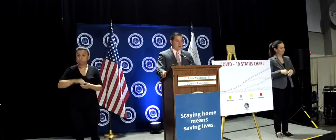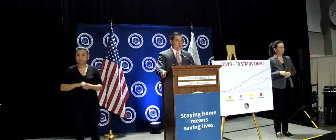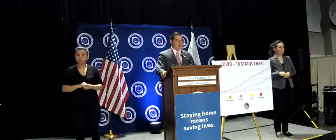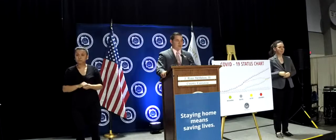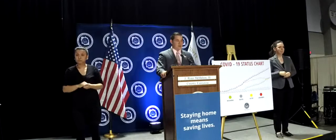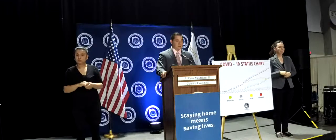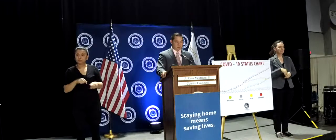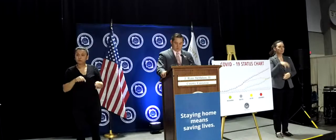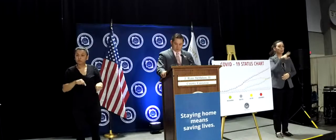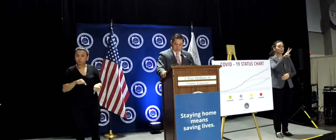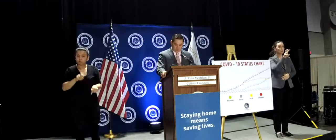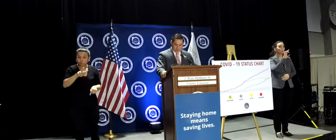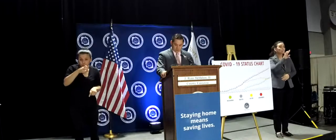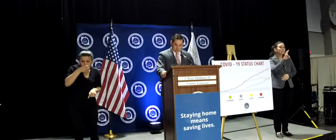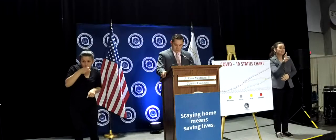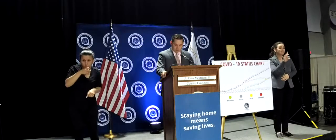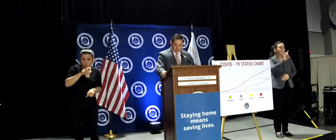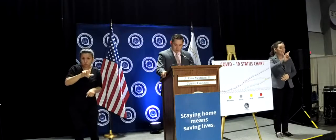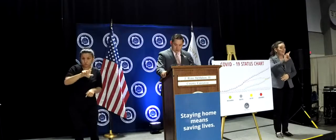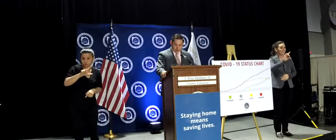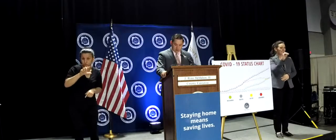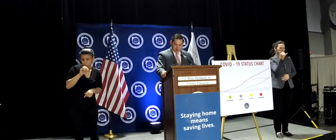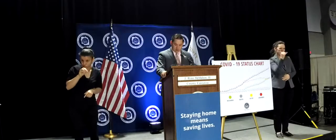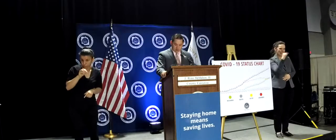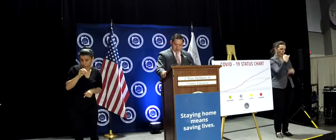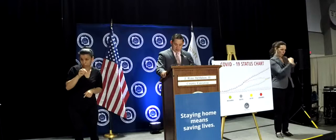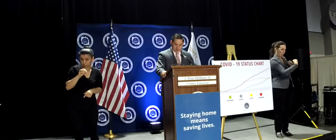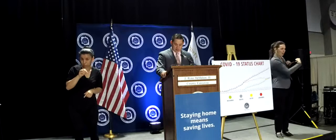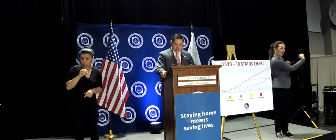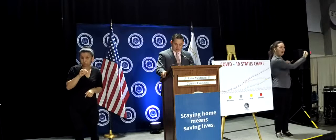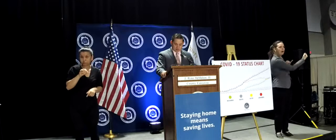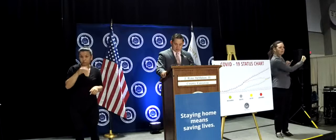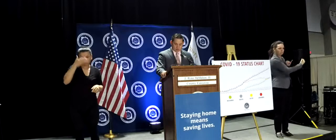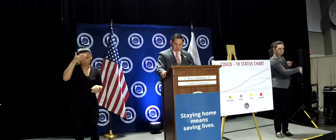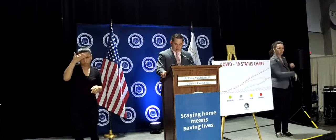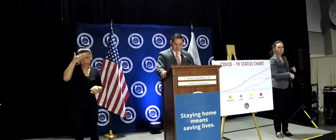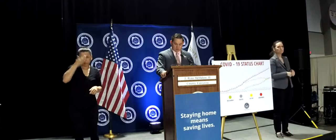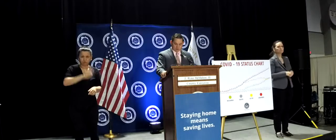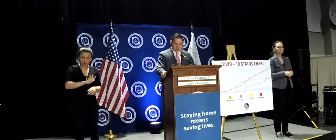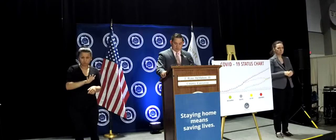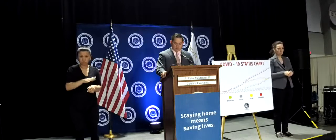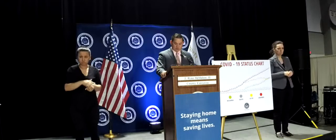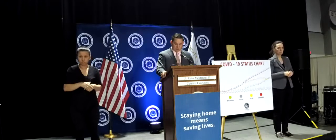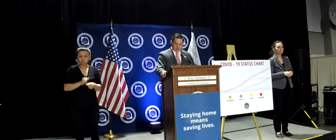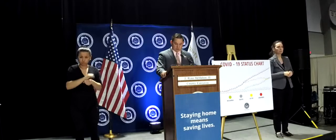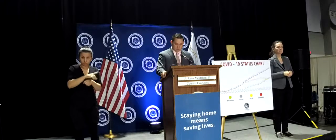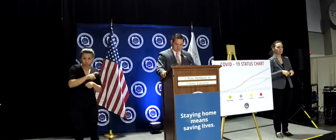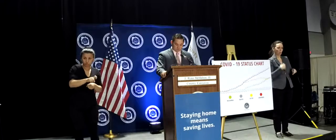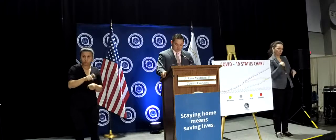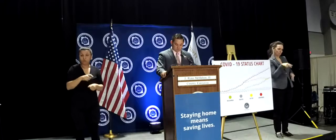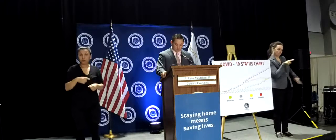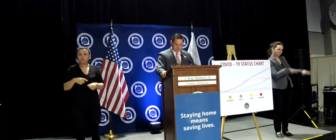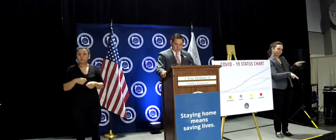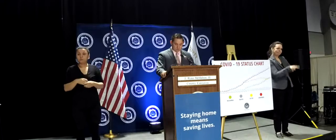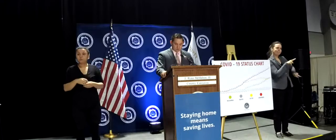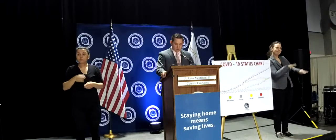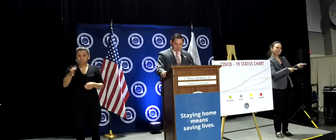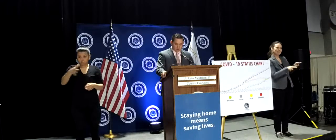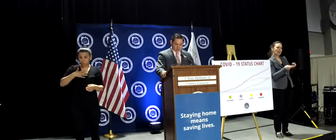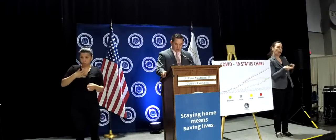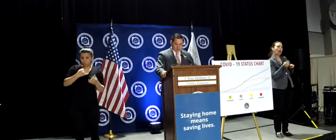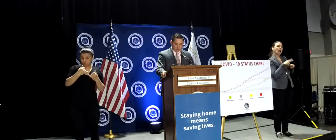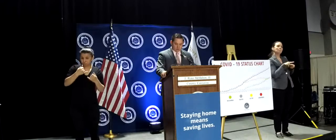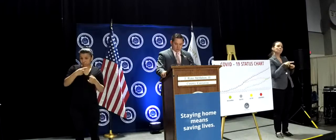cases. That is our yellow curve. And that total is up 20 from yesterday.